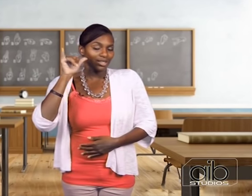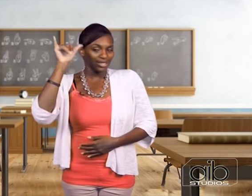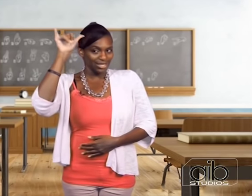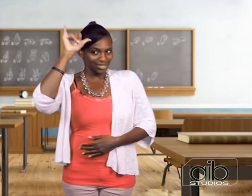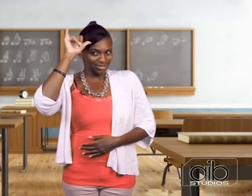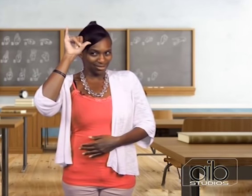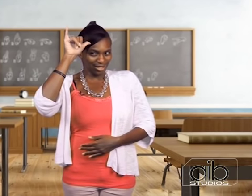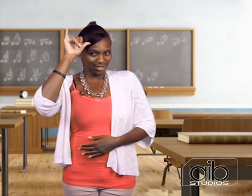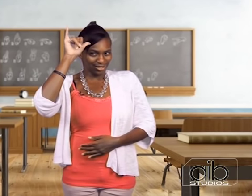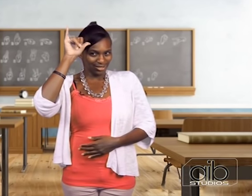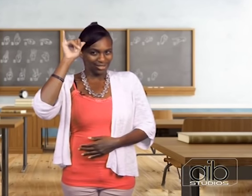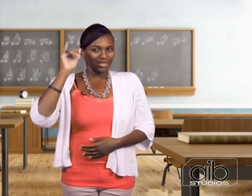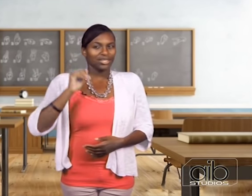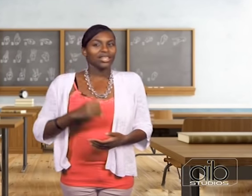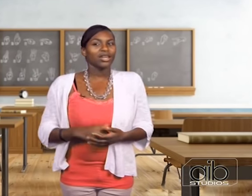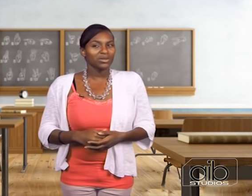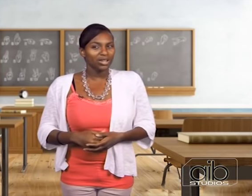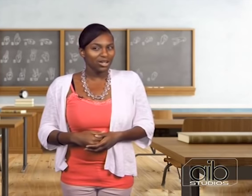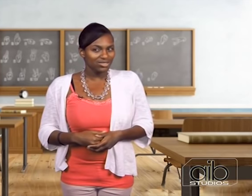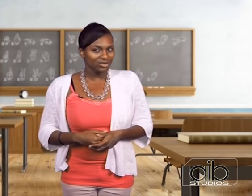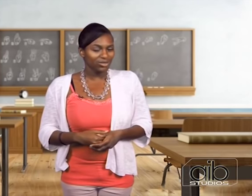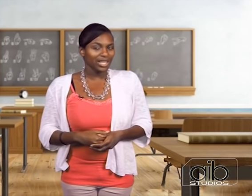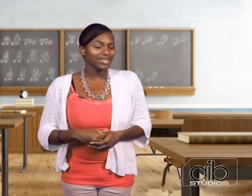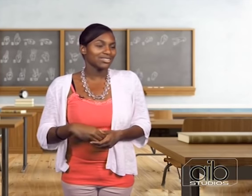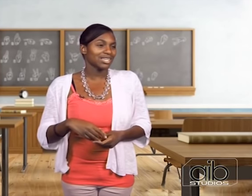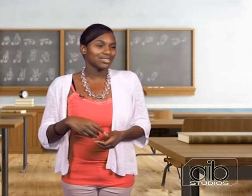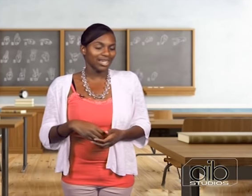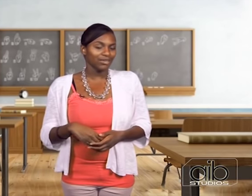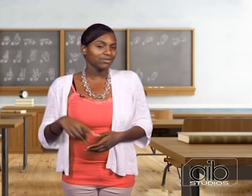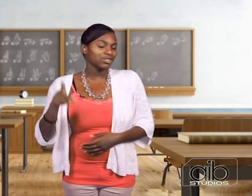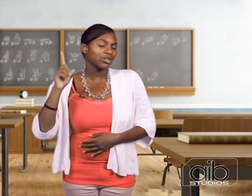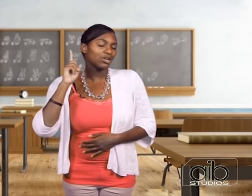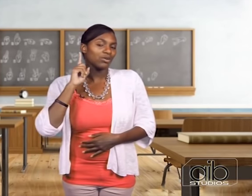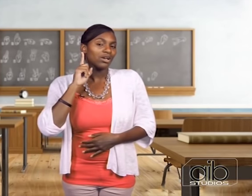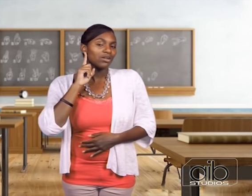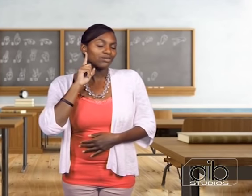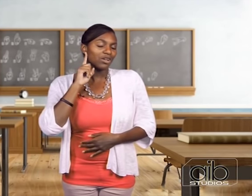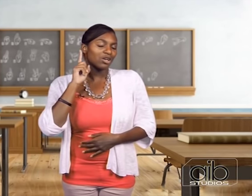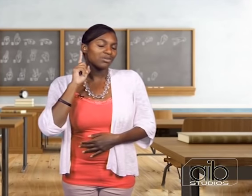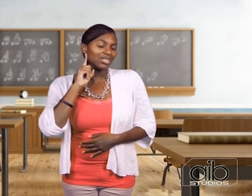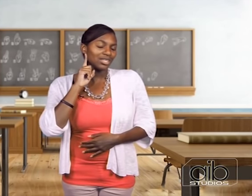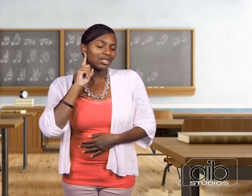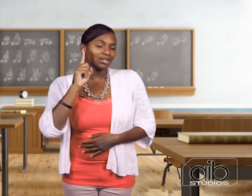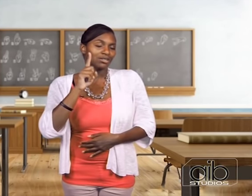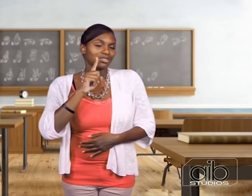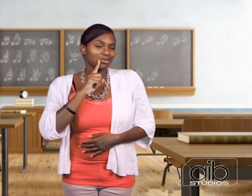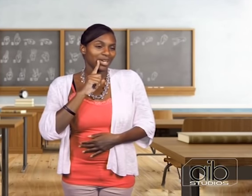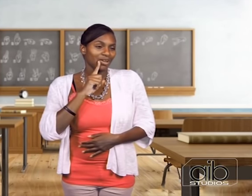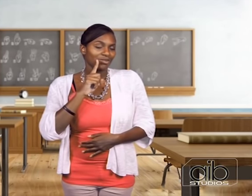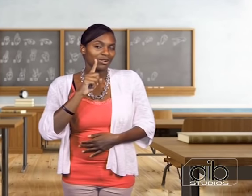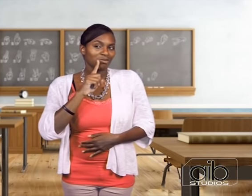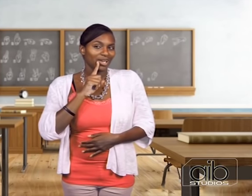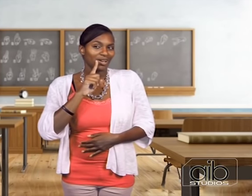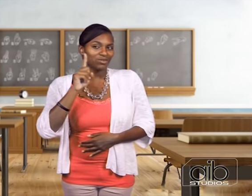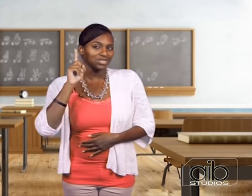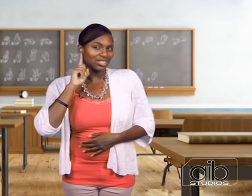and yesterday. And we also learn how to say deaf. You go from ear to mouth or mouth to